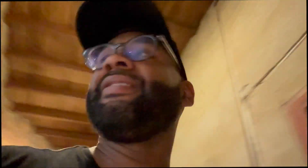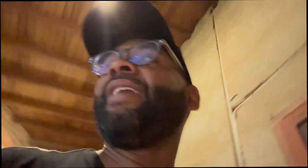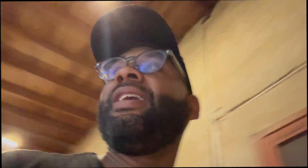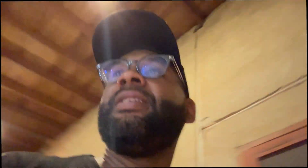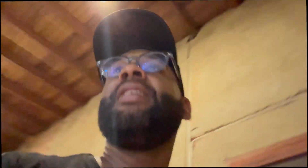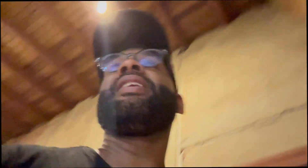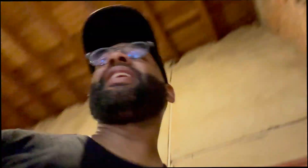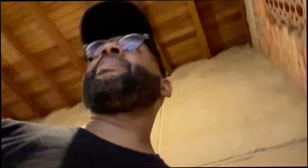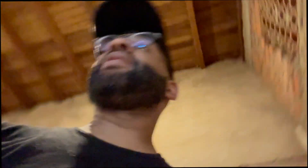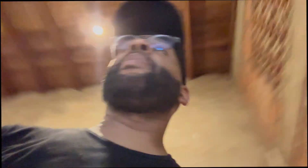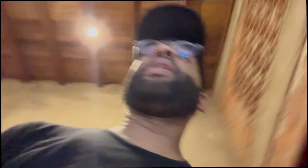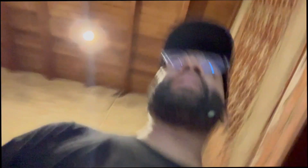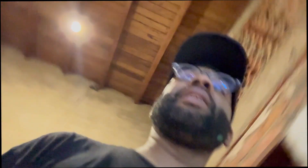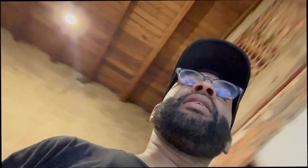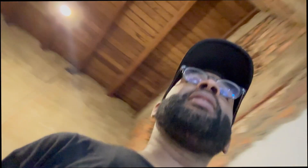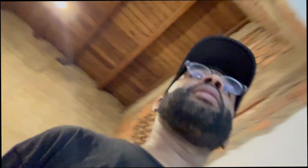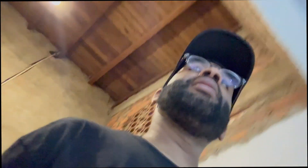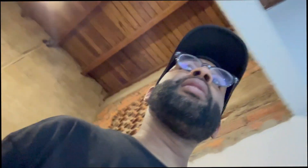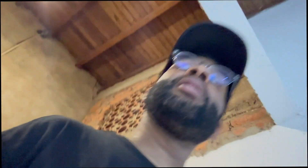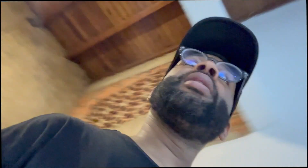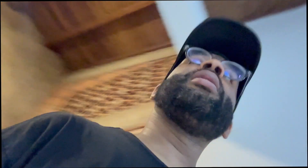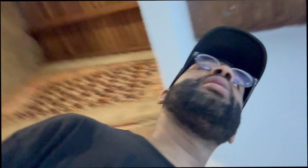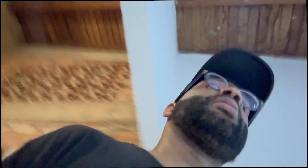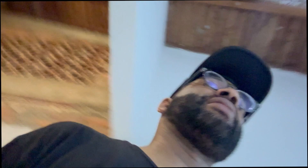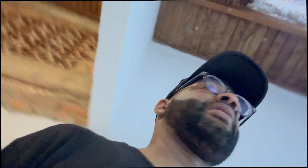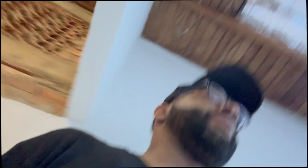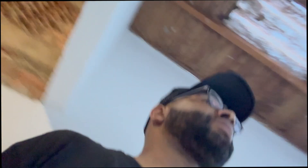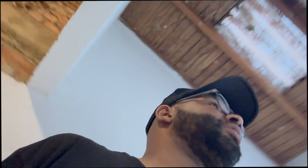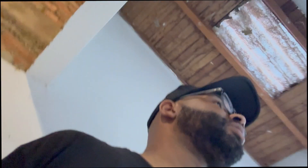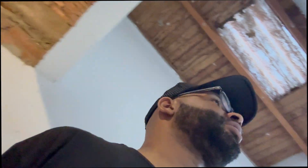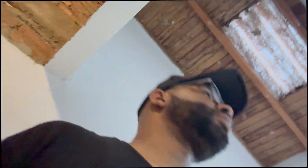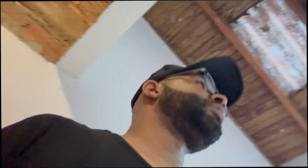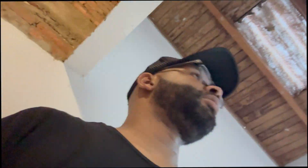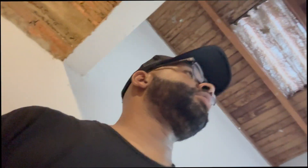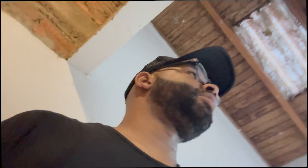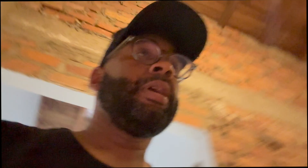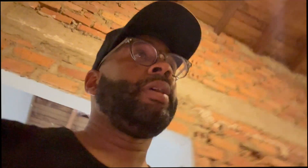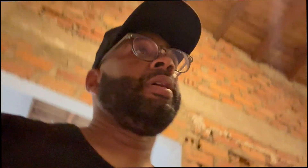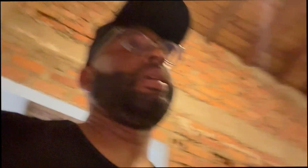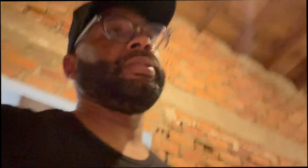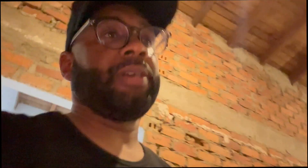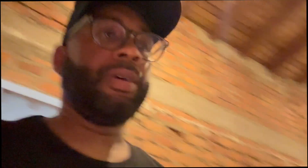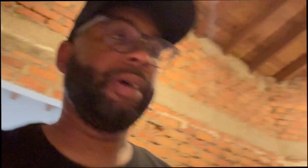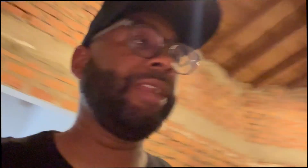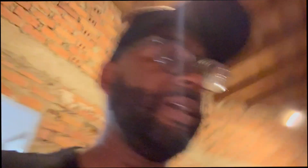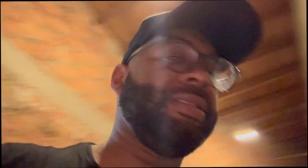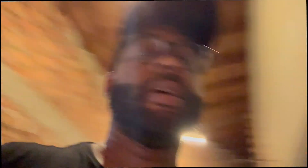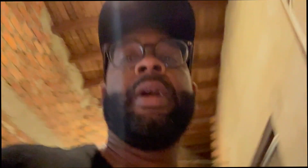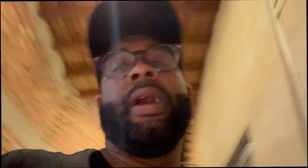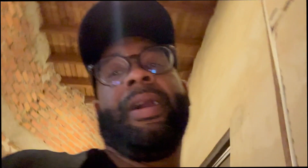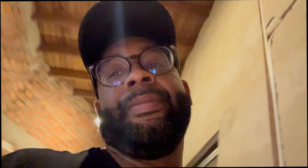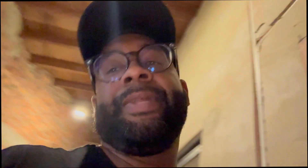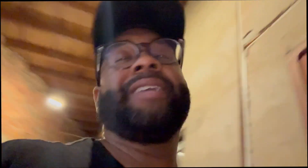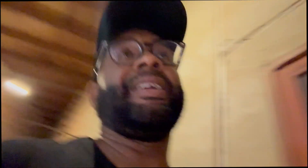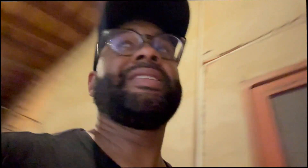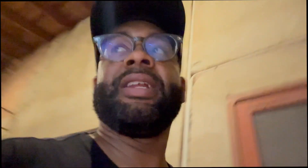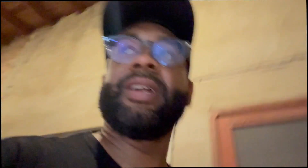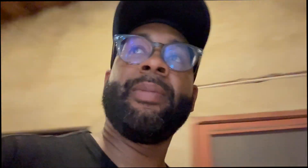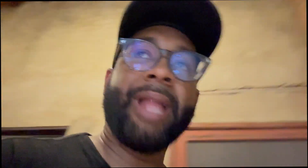tonight, ¿quiere que pego la puerta? ¿Cierro la puerta o no? So anyways, like I said, I just got here a couple hours